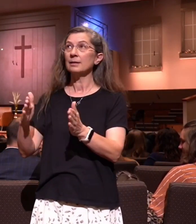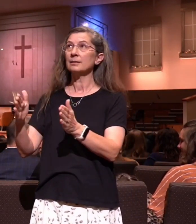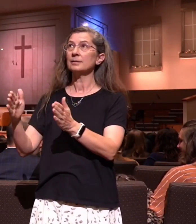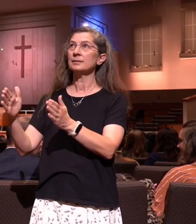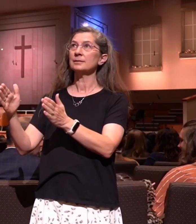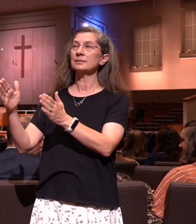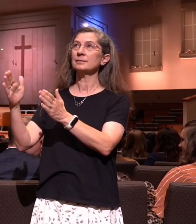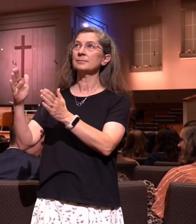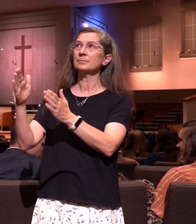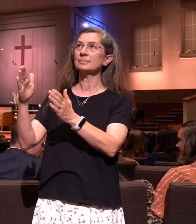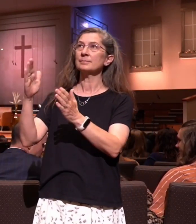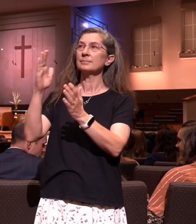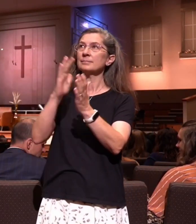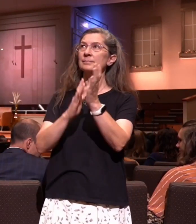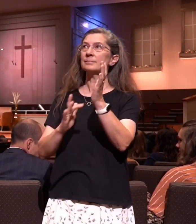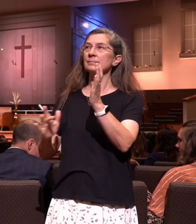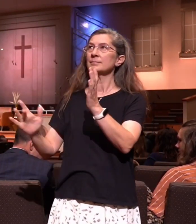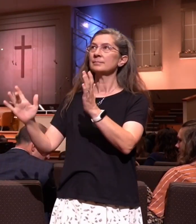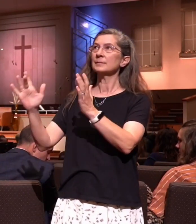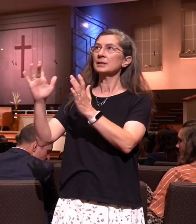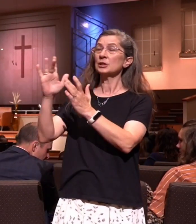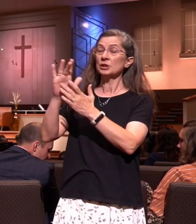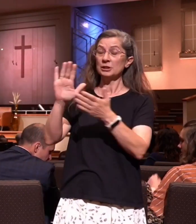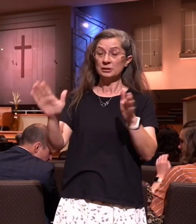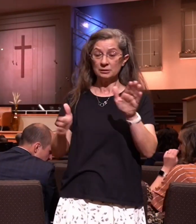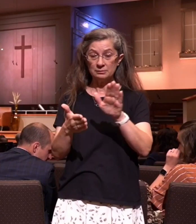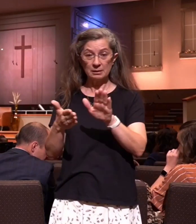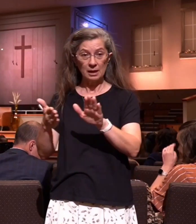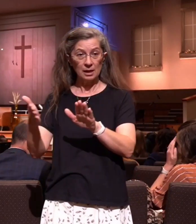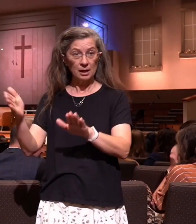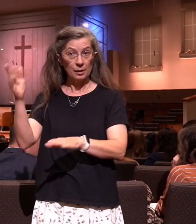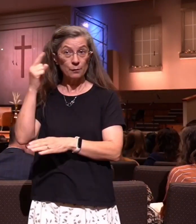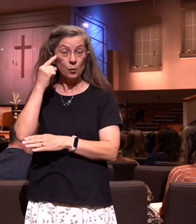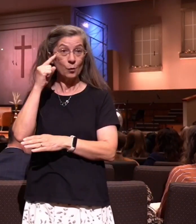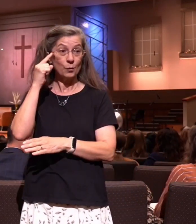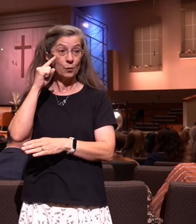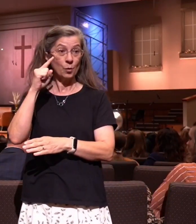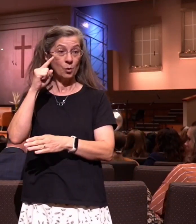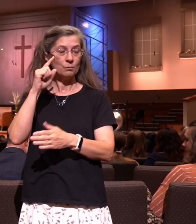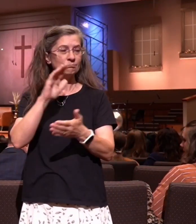Jesus died to take our sin